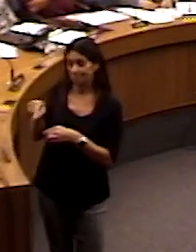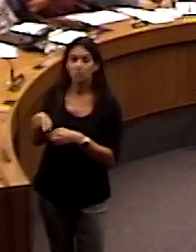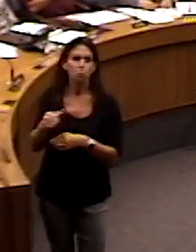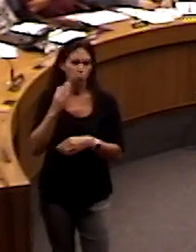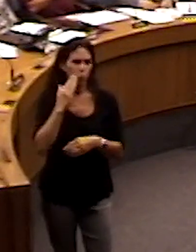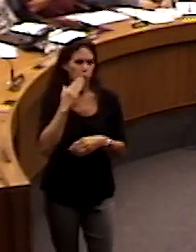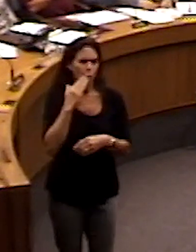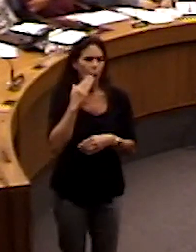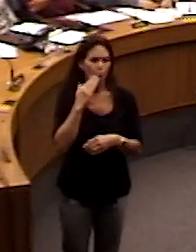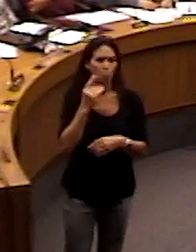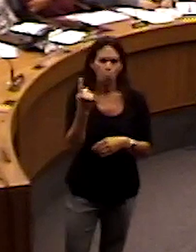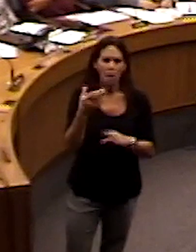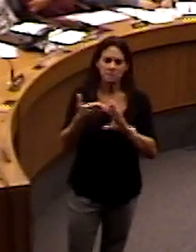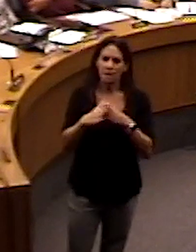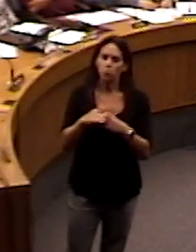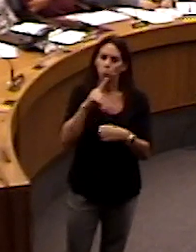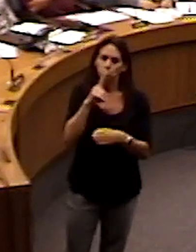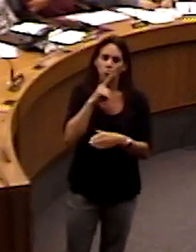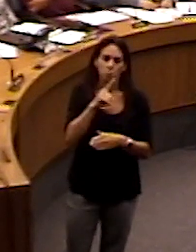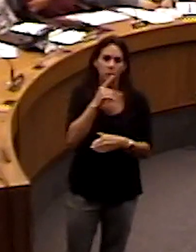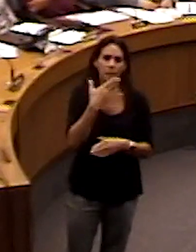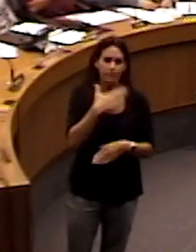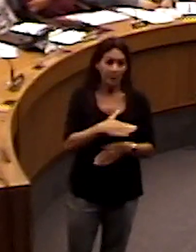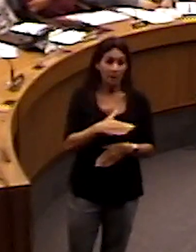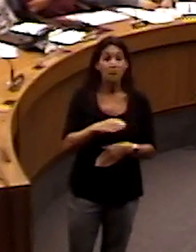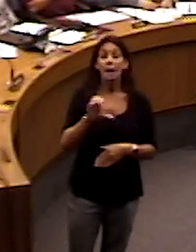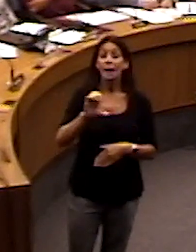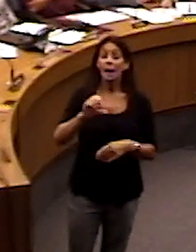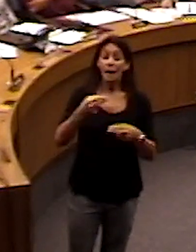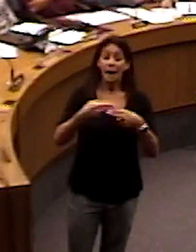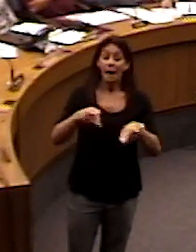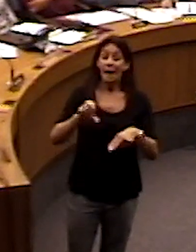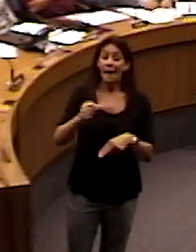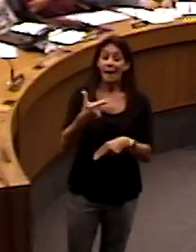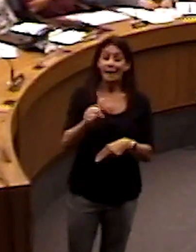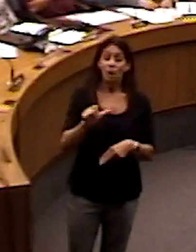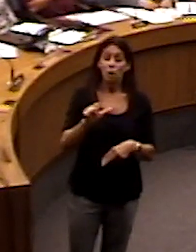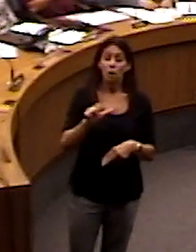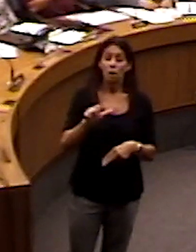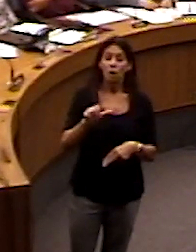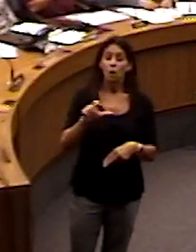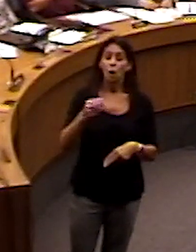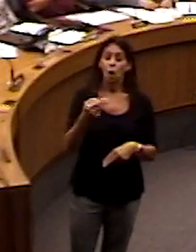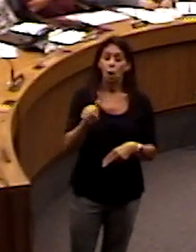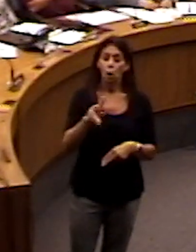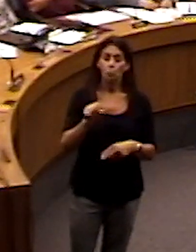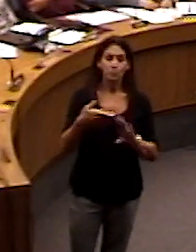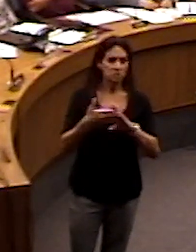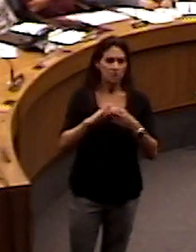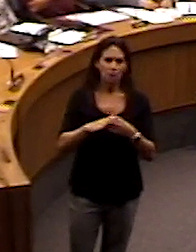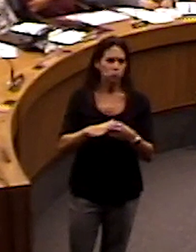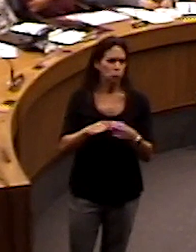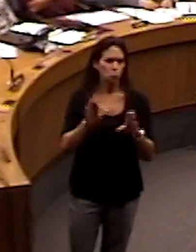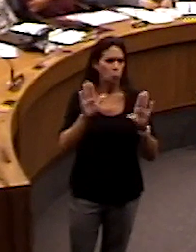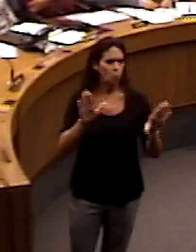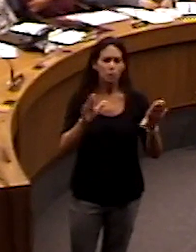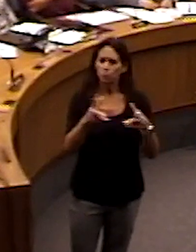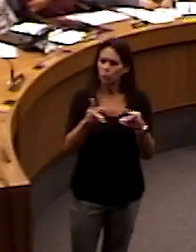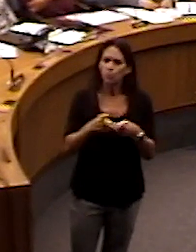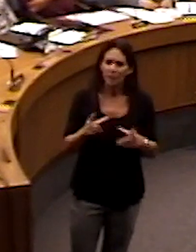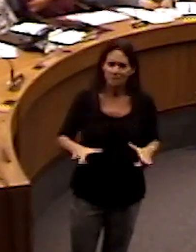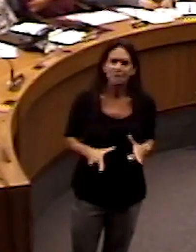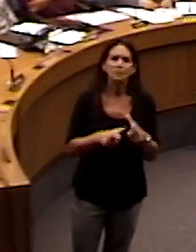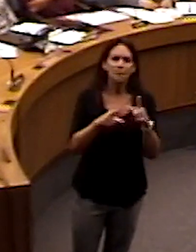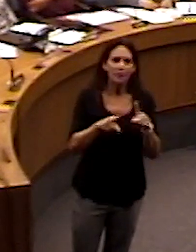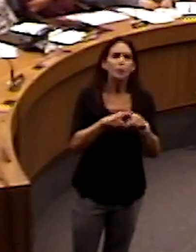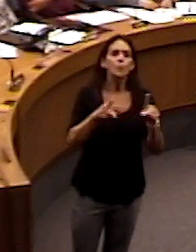It's horrific. And Egg Harbor Township is a great place to live. I say this all the time. Our police department's phenomenal. So once again,